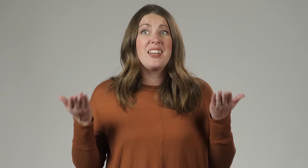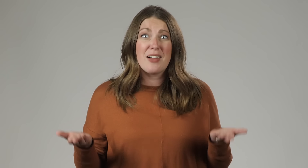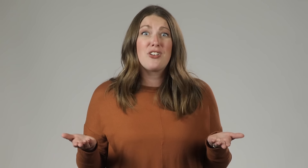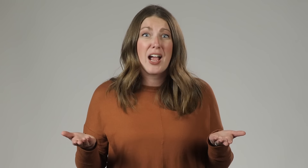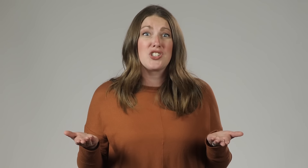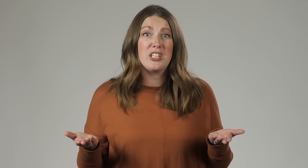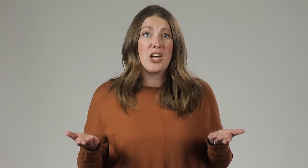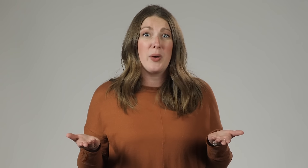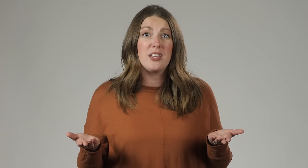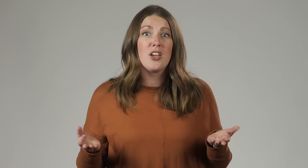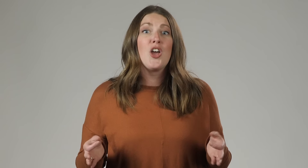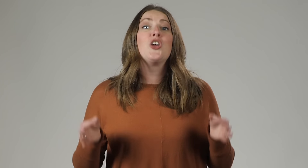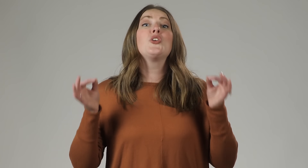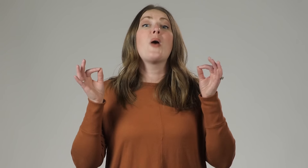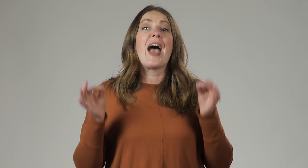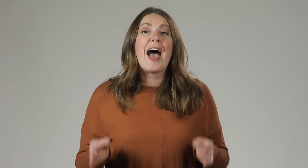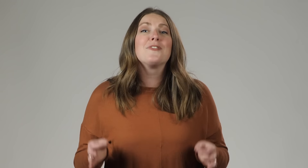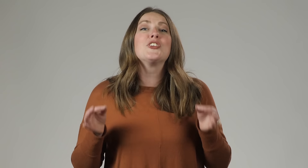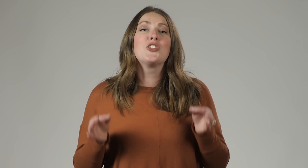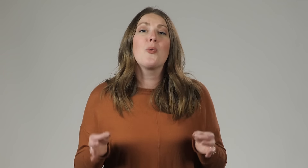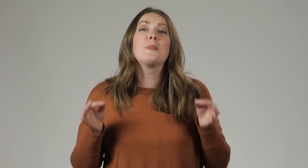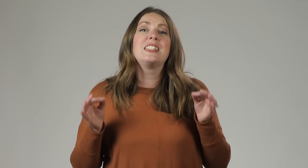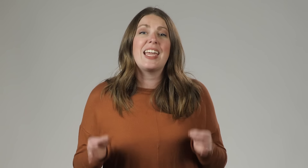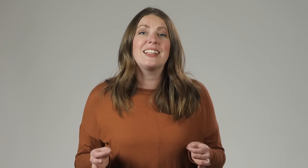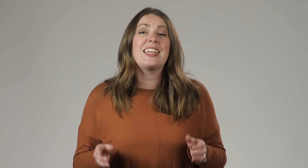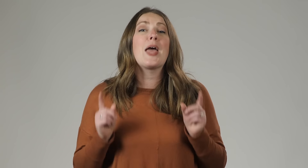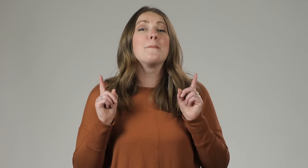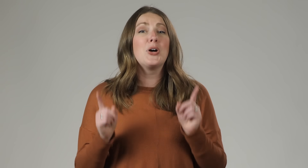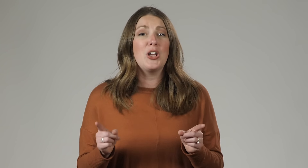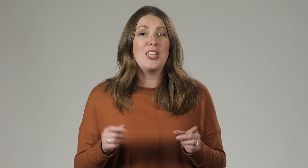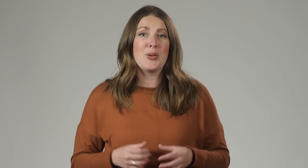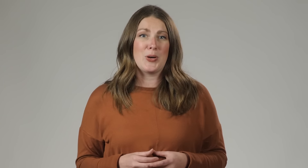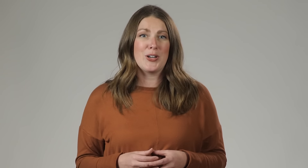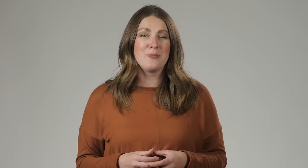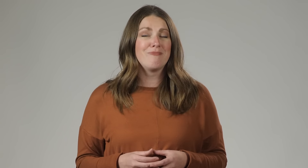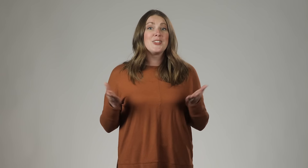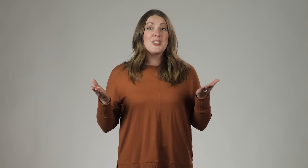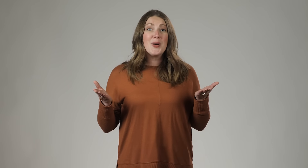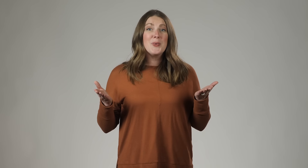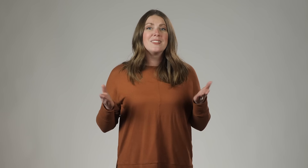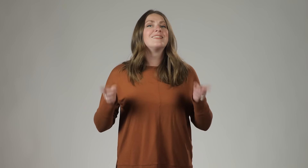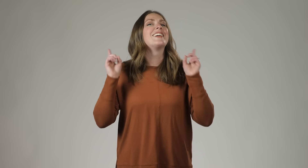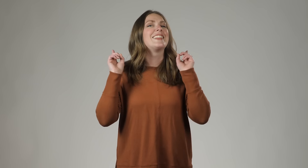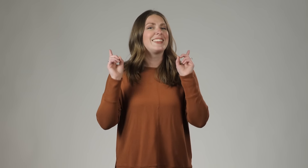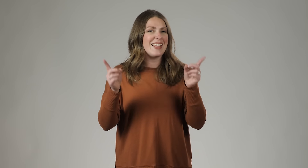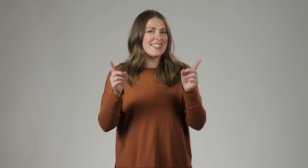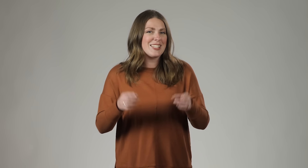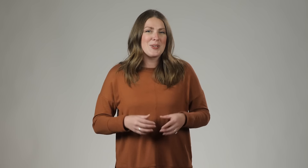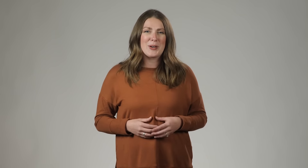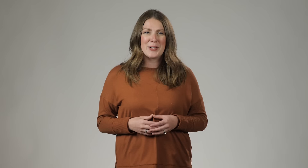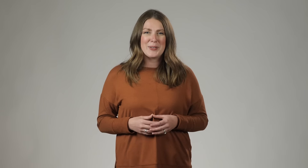never actually going. You have to show up daily and put in the work. So, let's get to work.